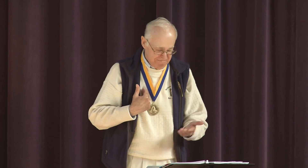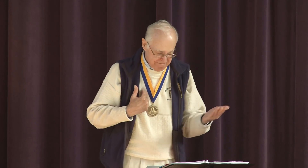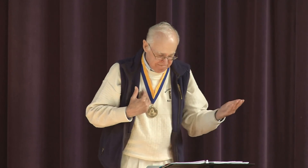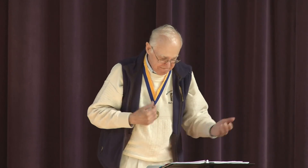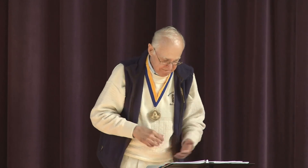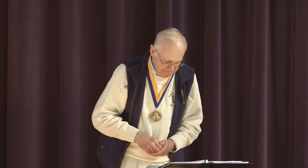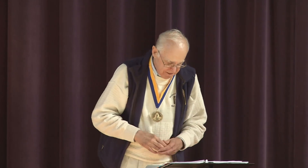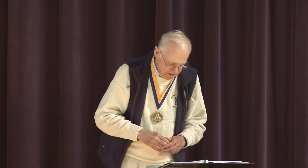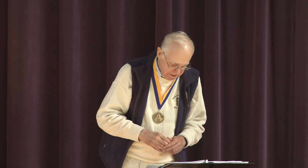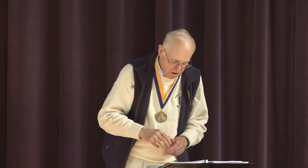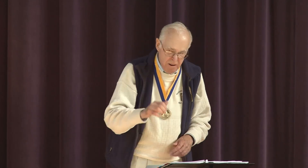GUAA members,